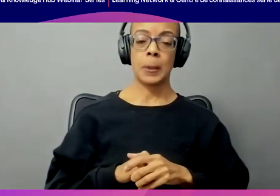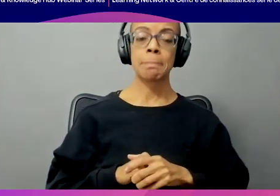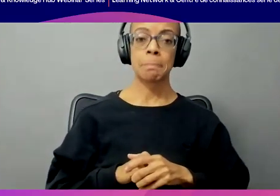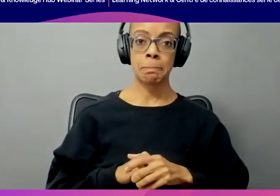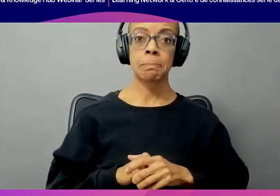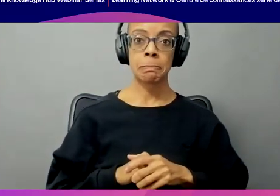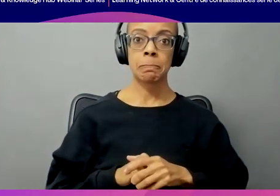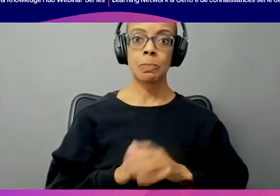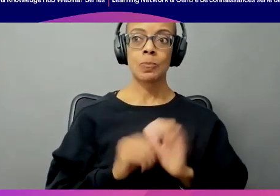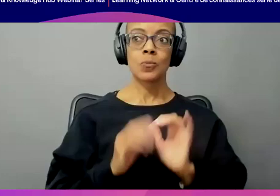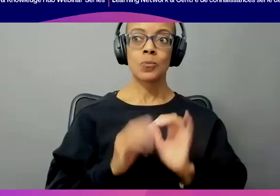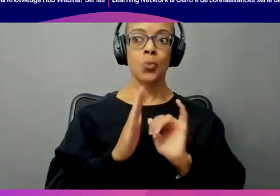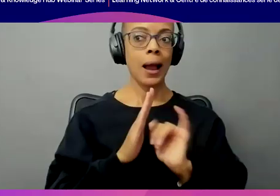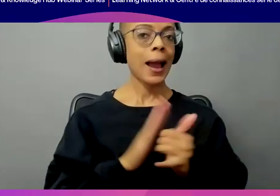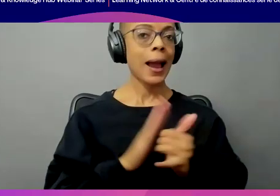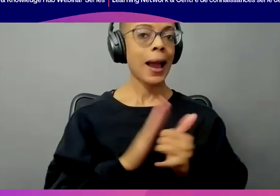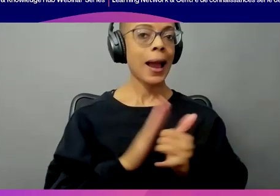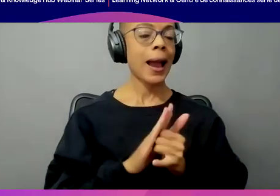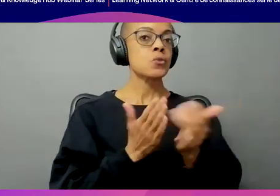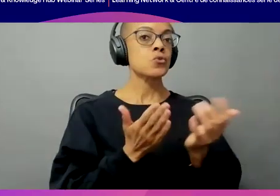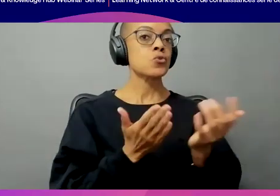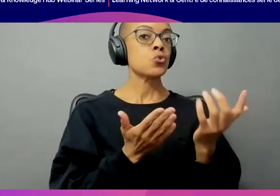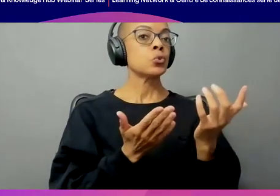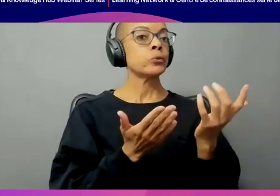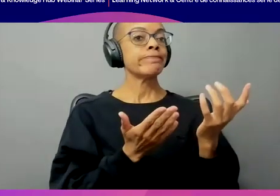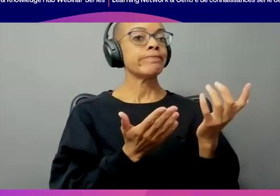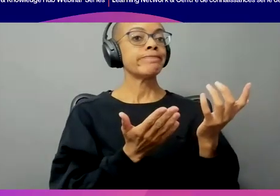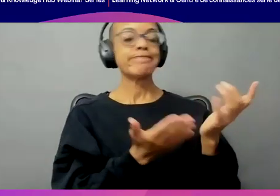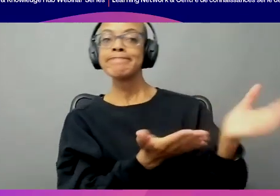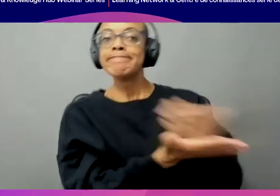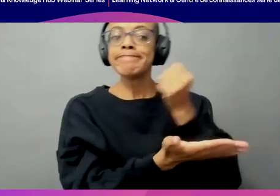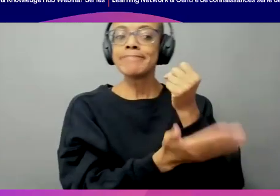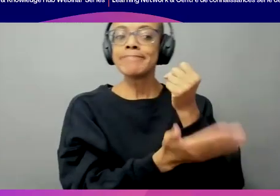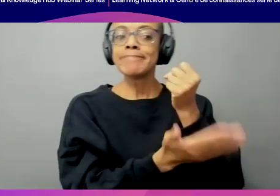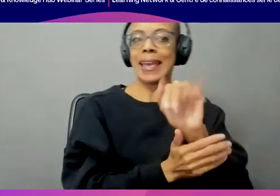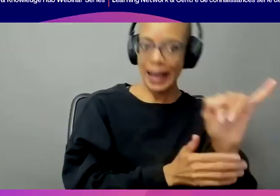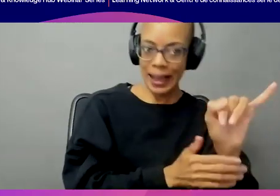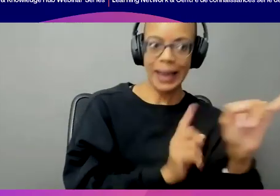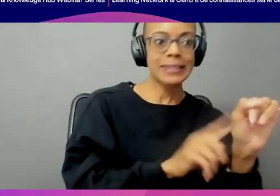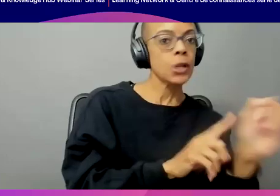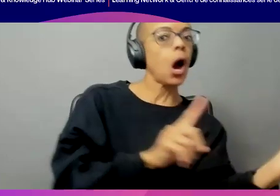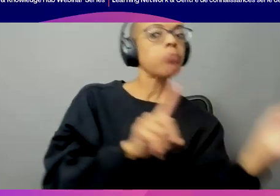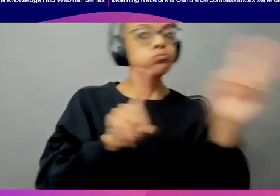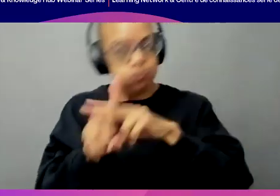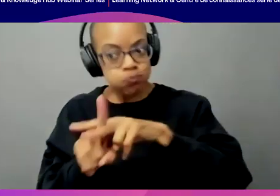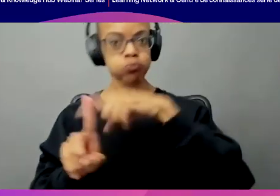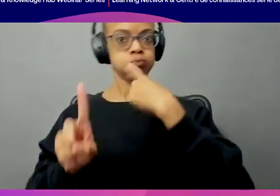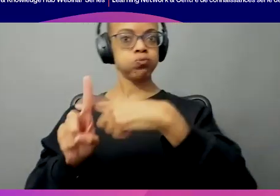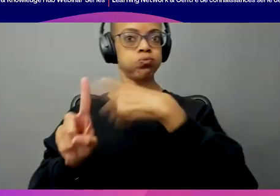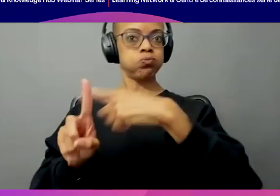how we craft AI in order to make it work for us, rather than us, again, being repositories of data,